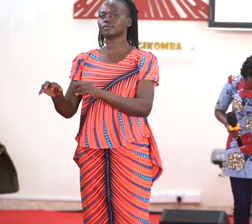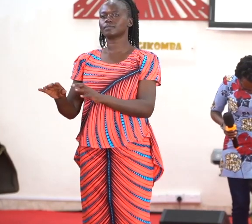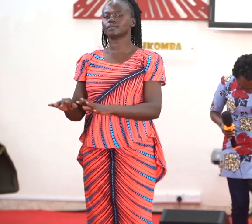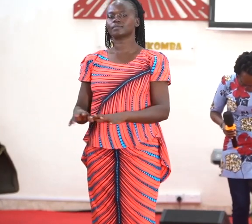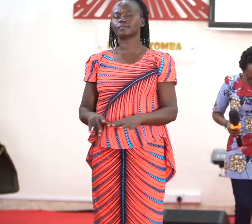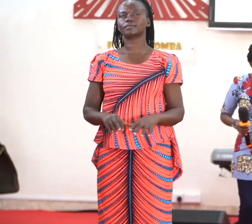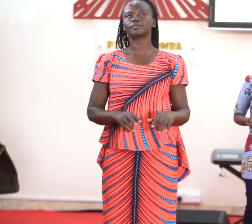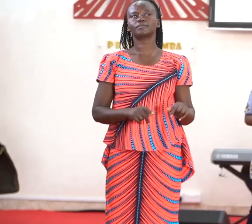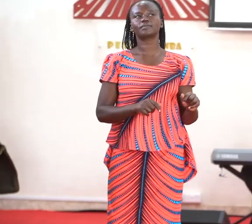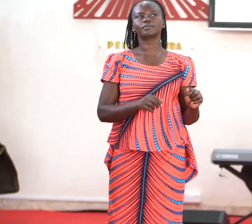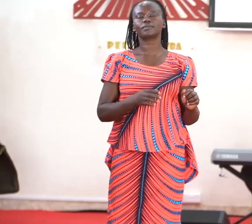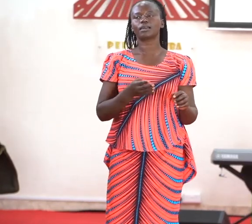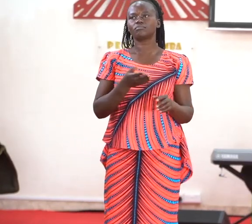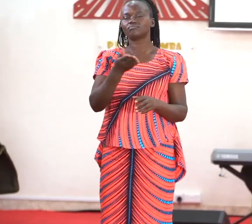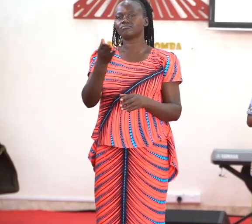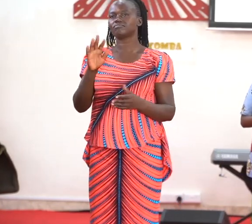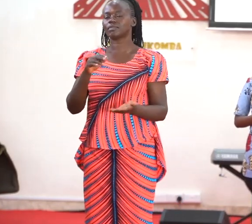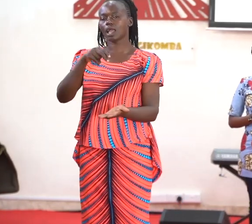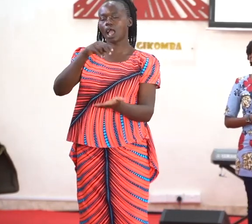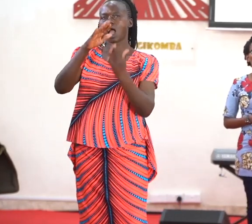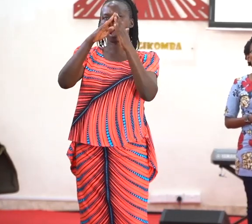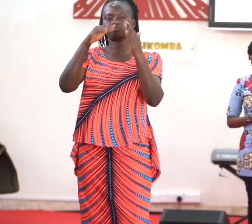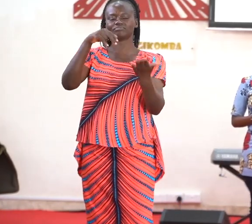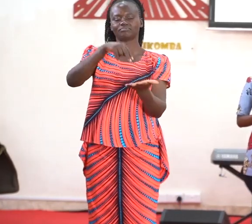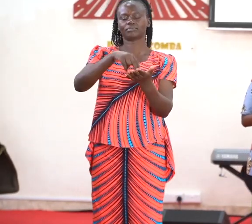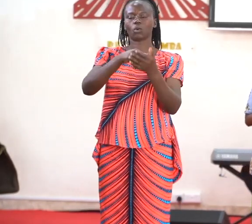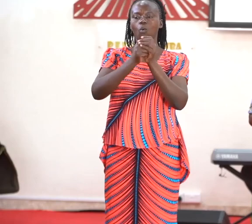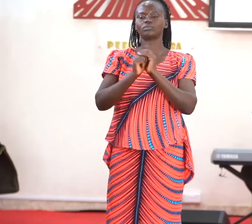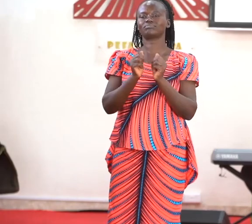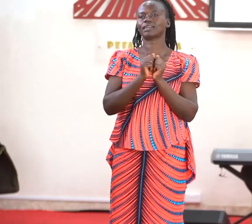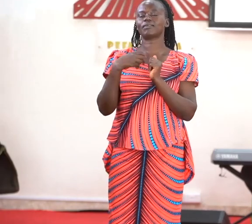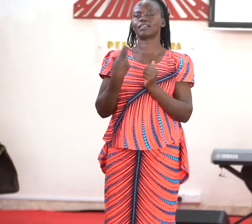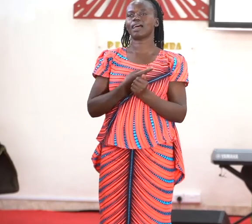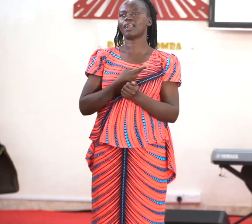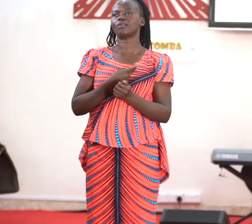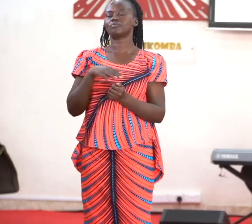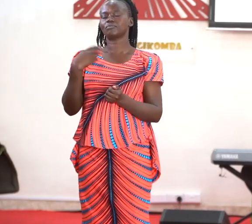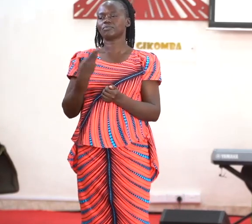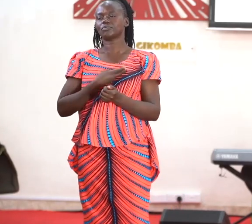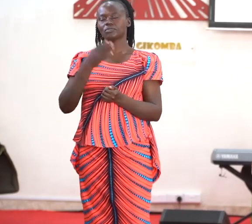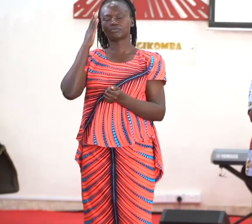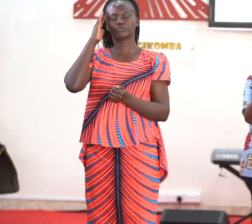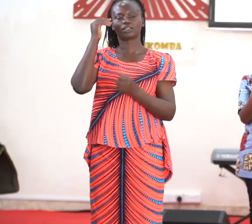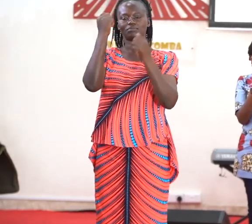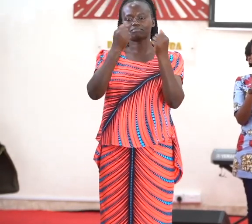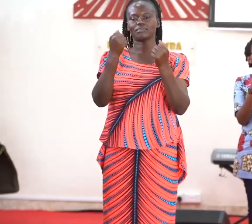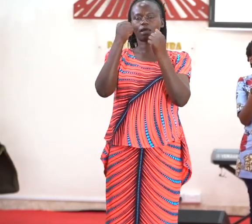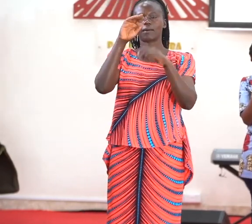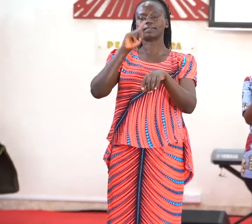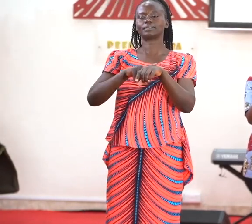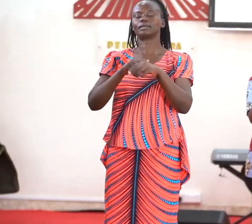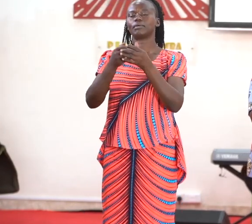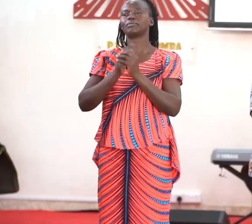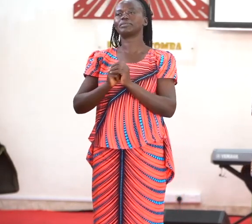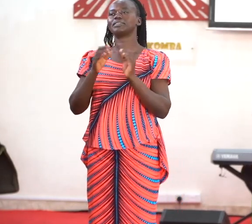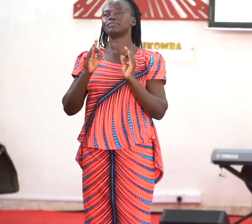Wherever you are in your house, you can just stand up and just worship together with us, because we know that there is power in worship. So